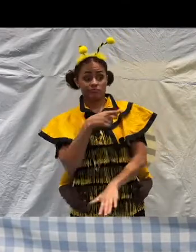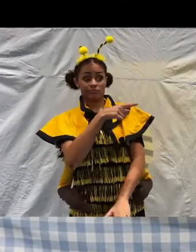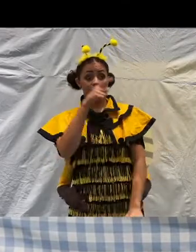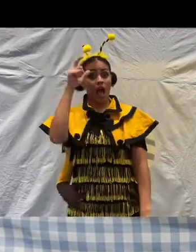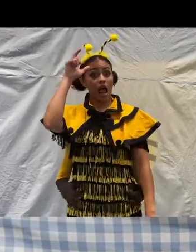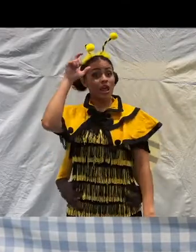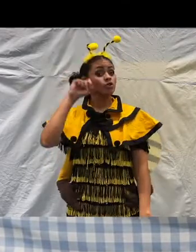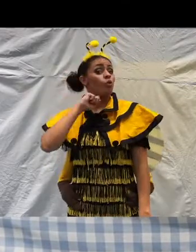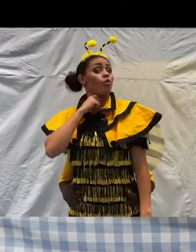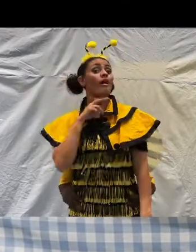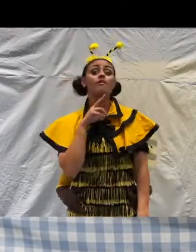the signs.